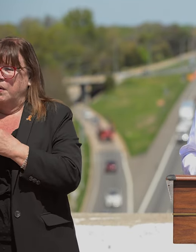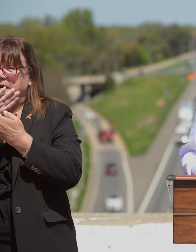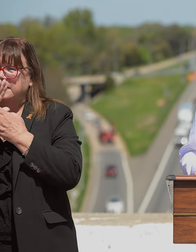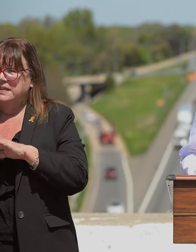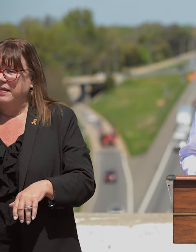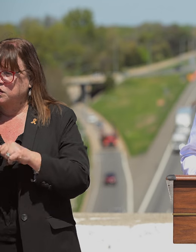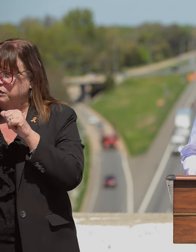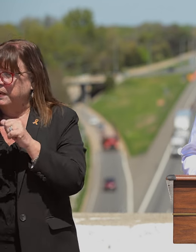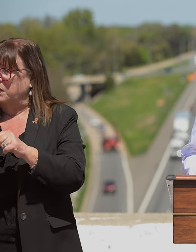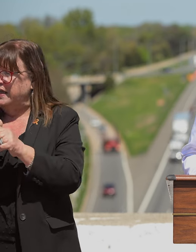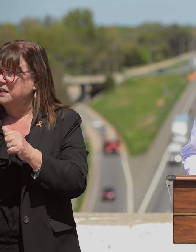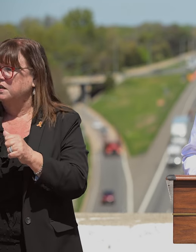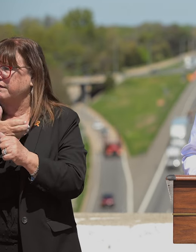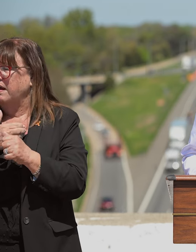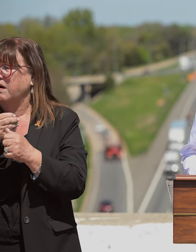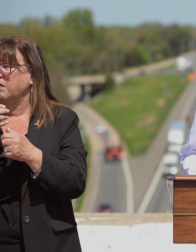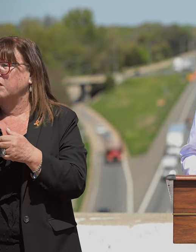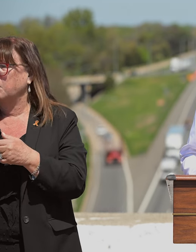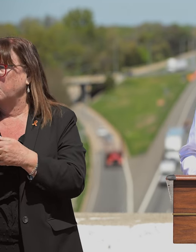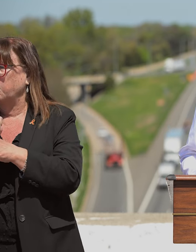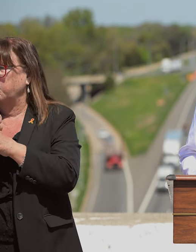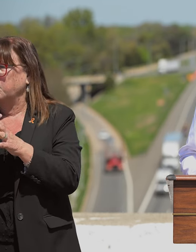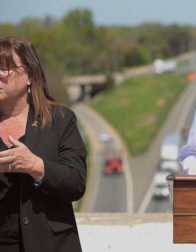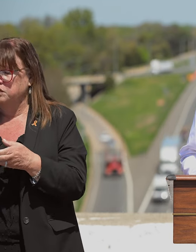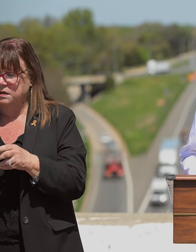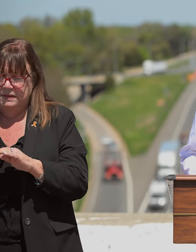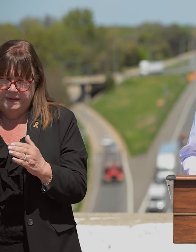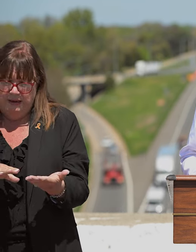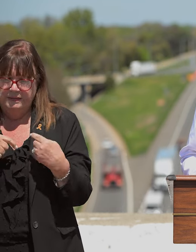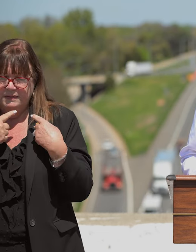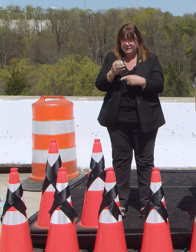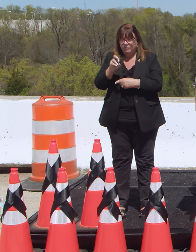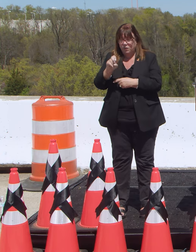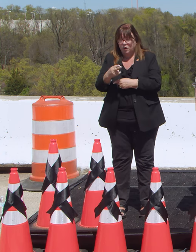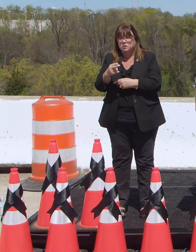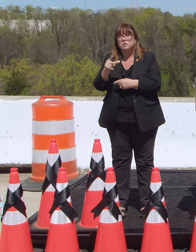each of our transportation colleagues lost since March of 2023.